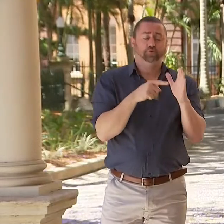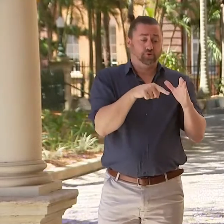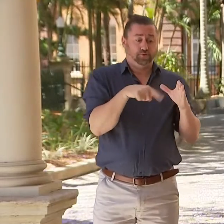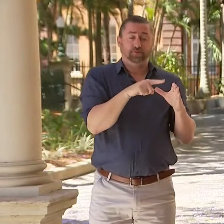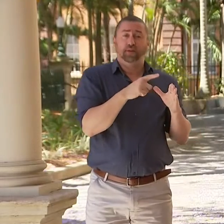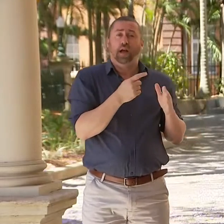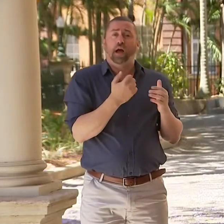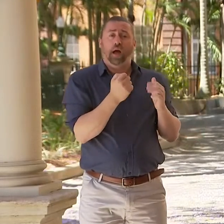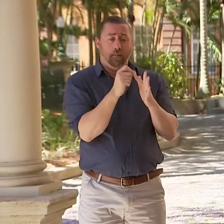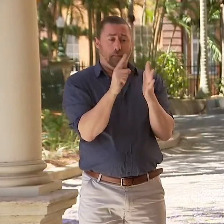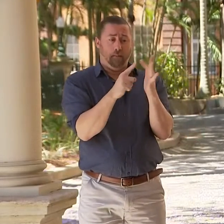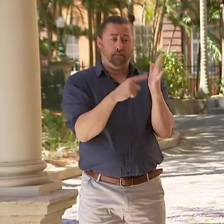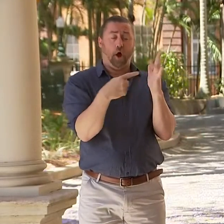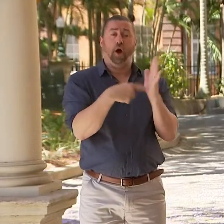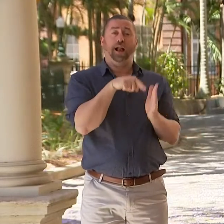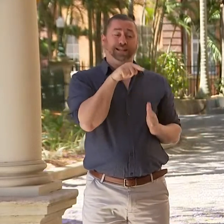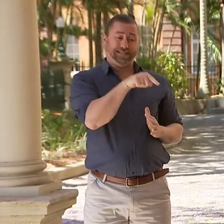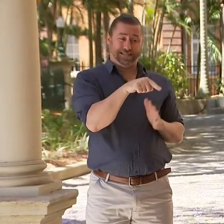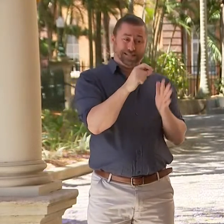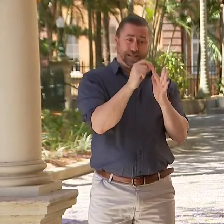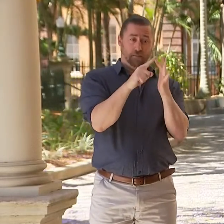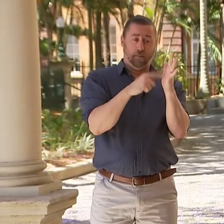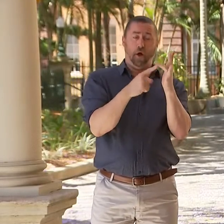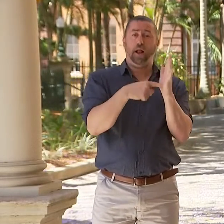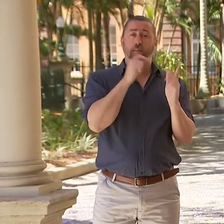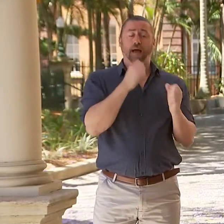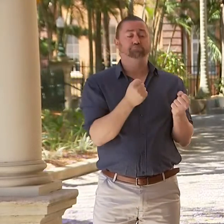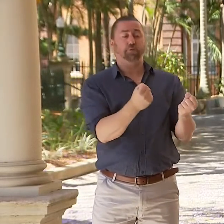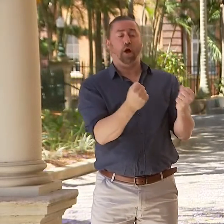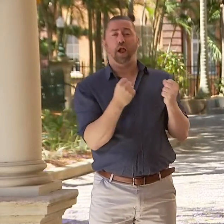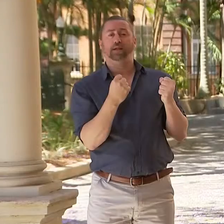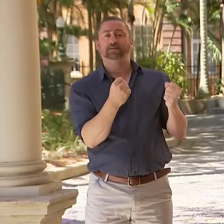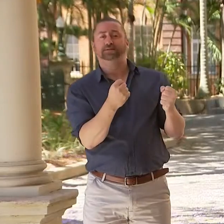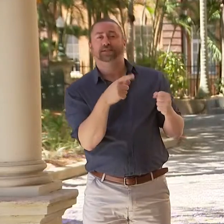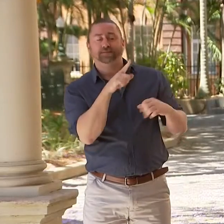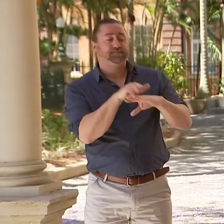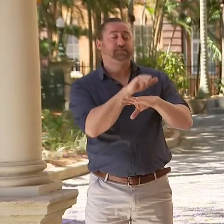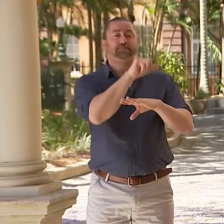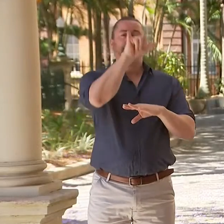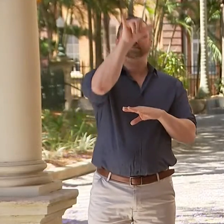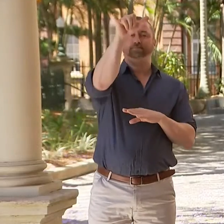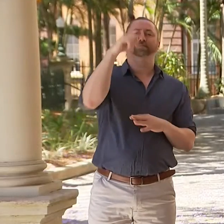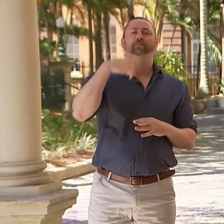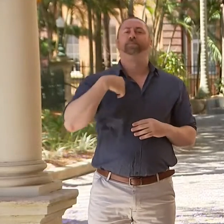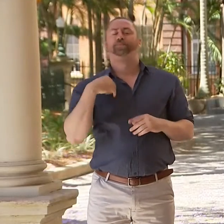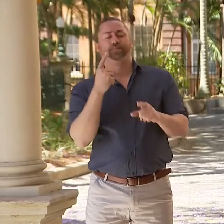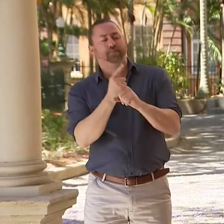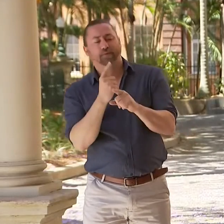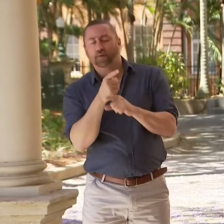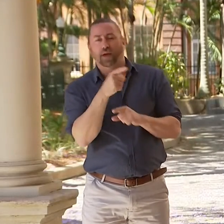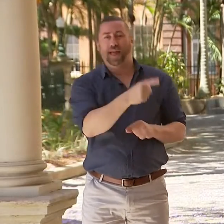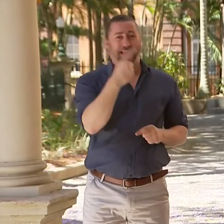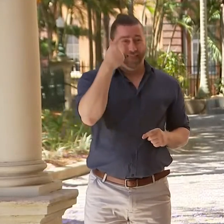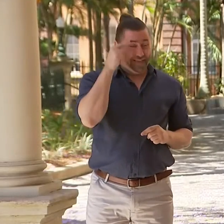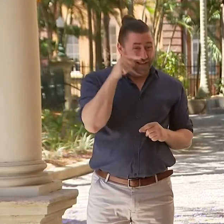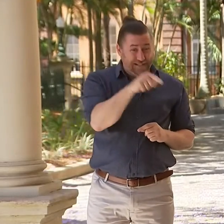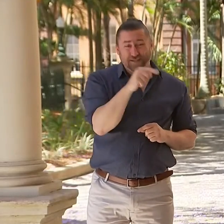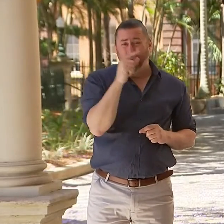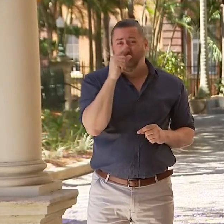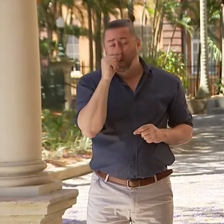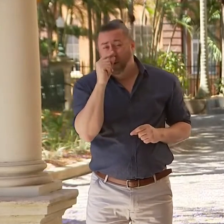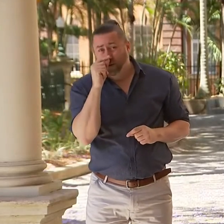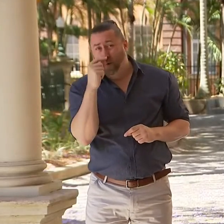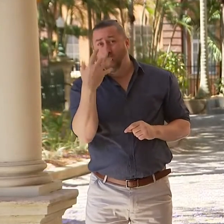last couple of days. One of the pilots, when we've gone back and spoken with him again, we think he was